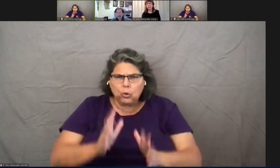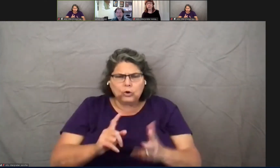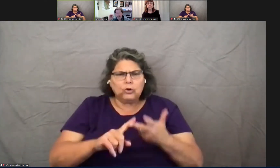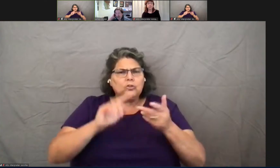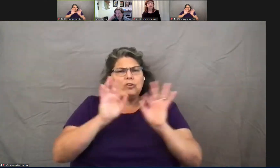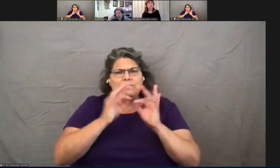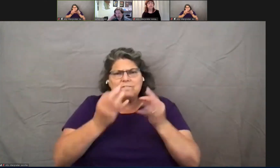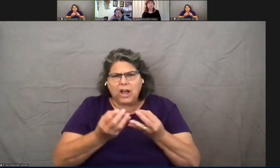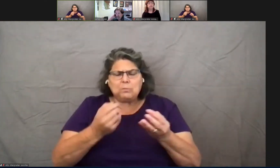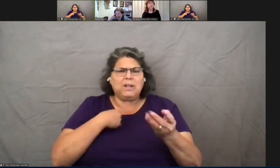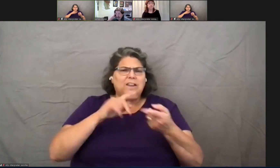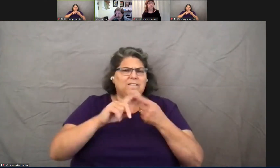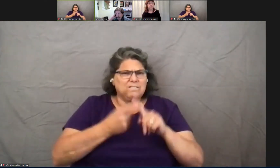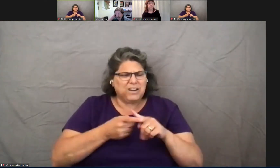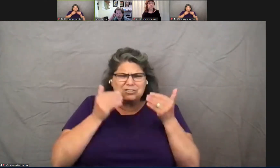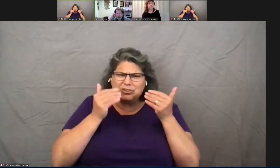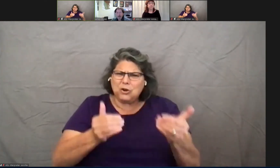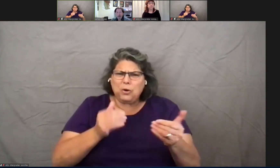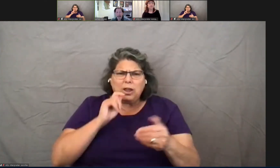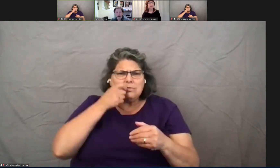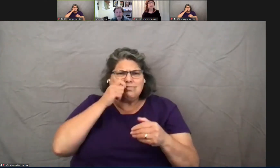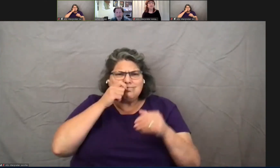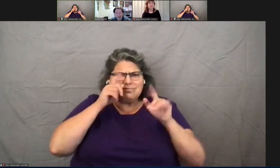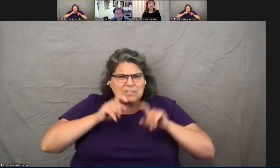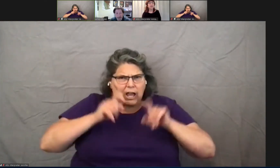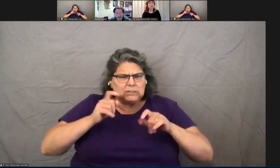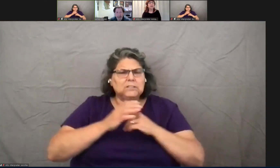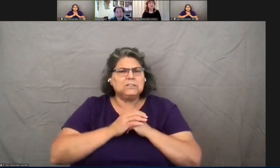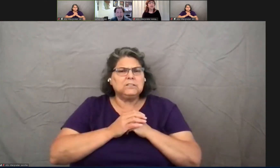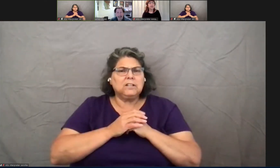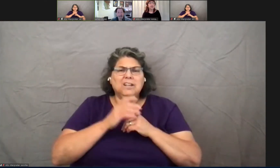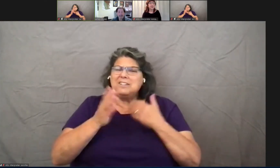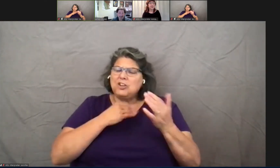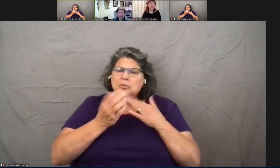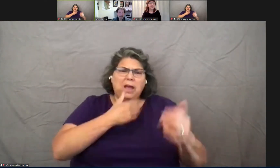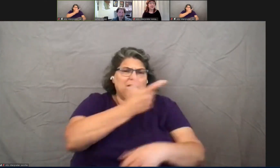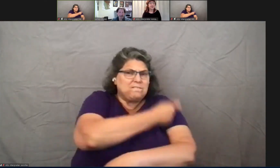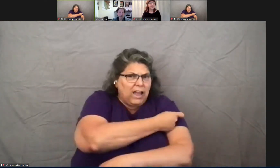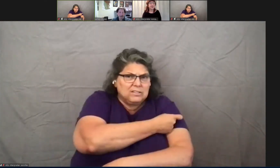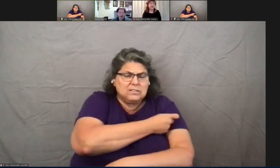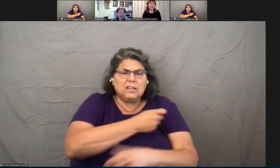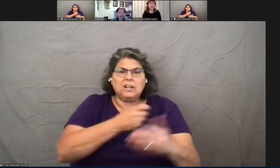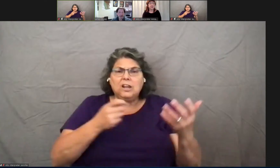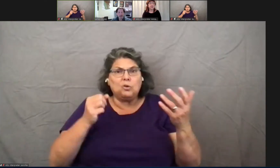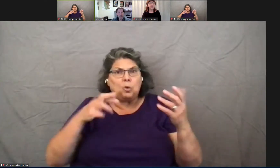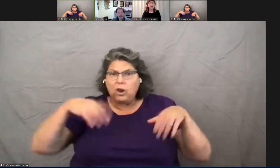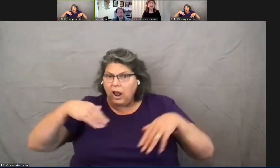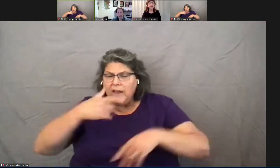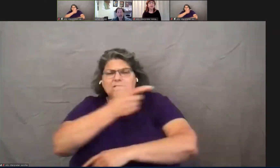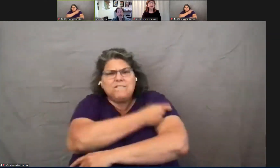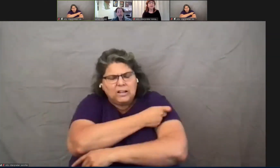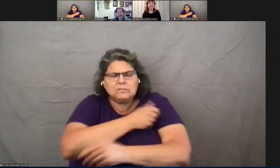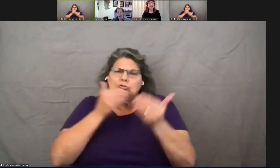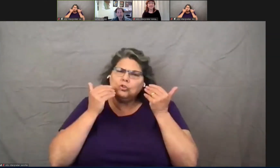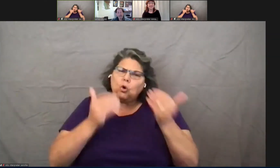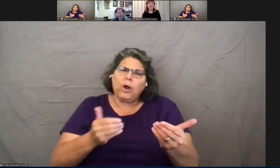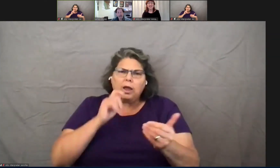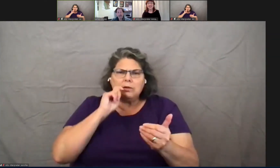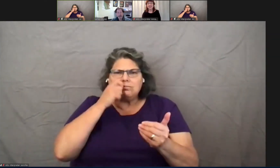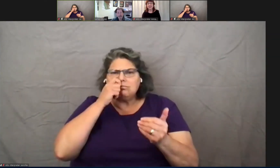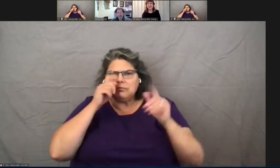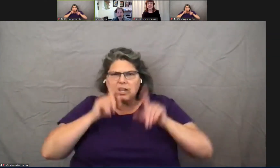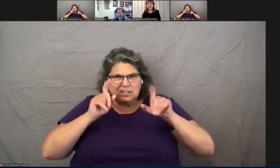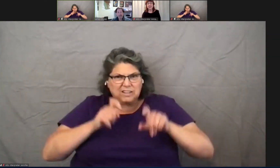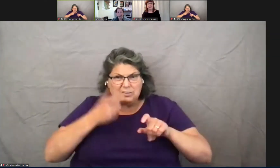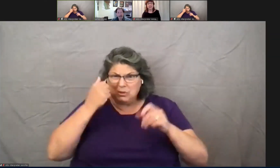you're vaccinated or not vaccinated, if you have symptoms, get a test, because this new Delta vaccine can affect